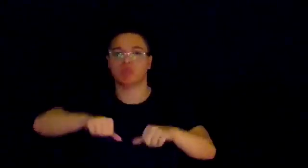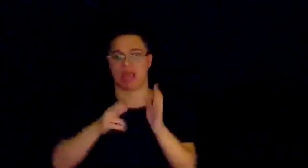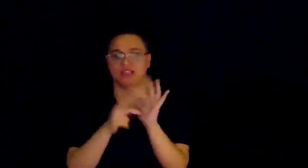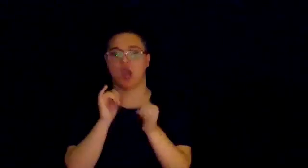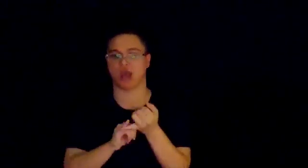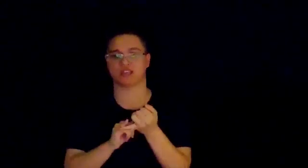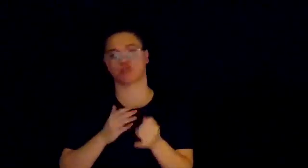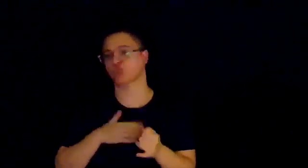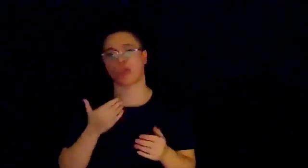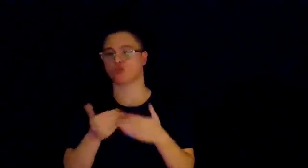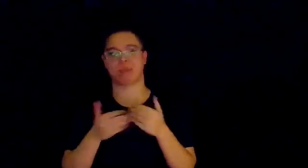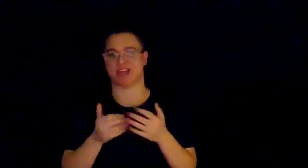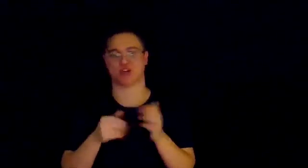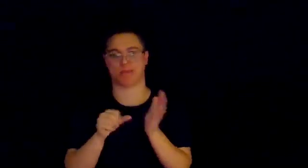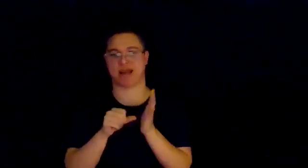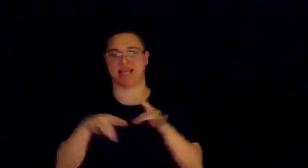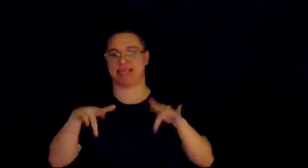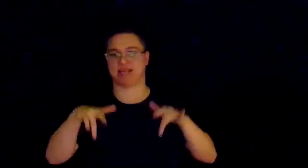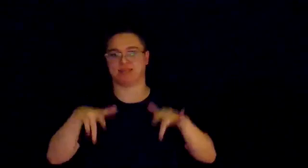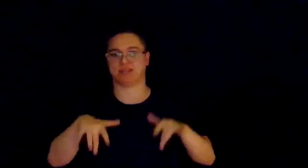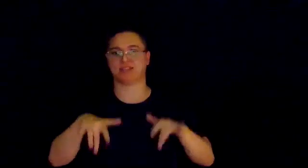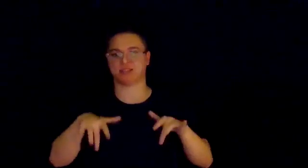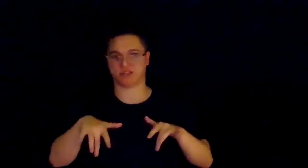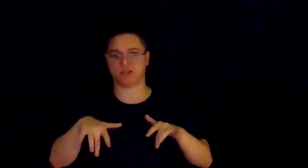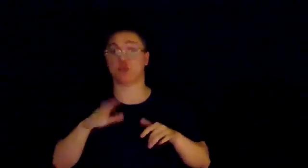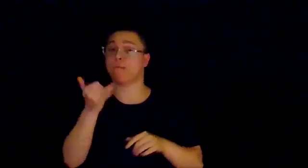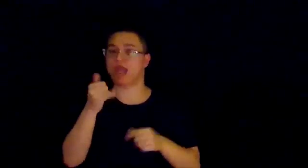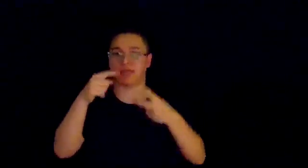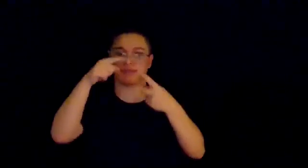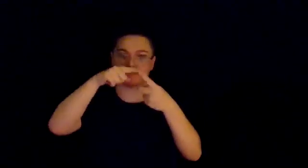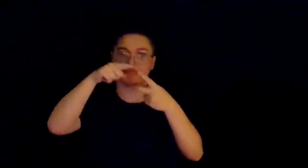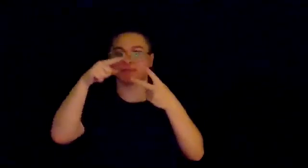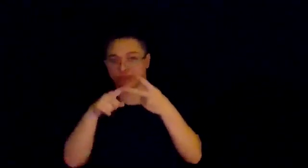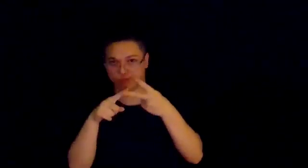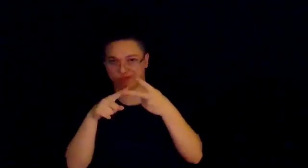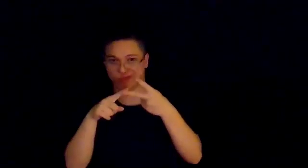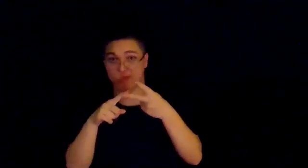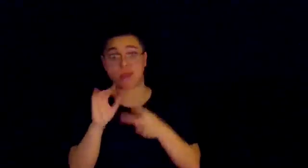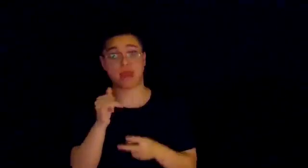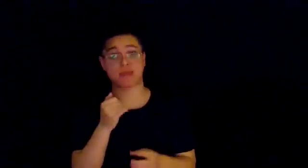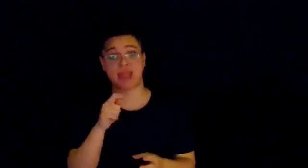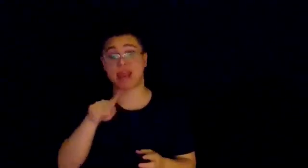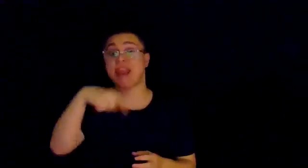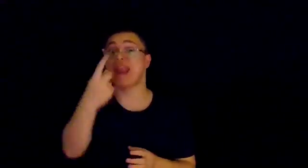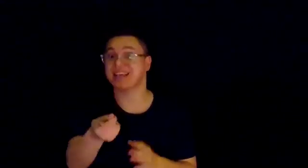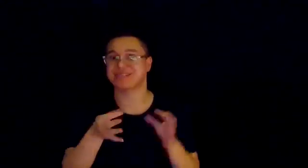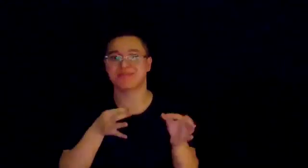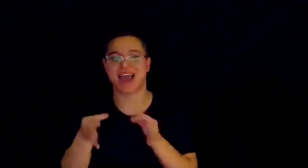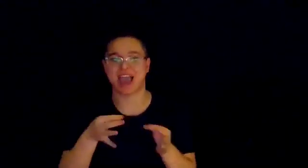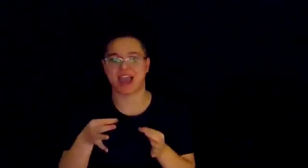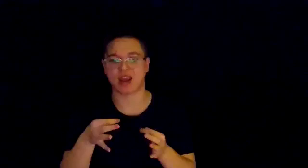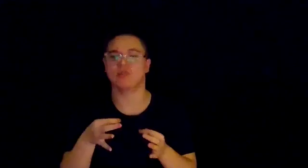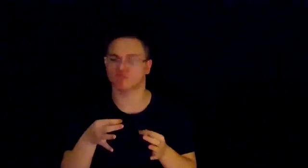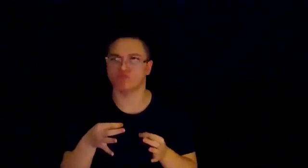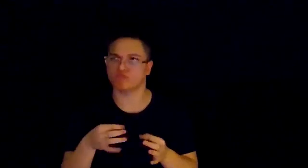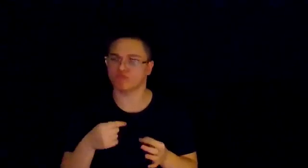plan want to get used to the NDIS as a whole thing and don't want to manage it themselves yet. So they pick the first option